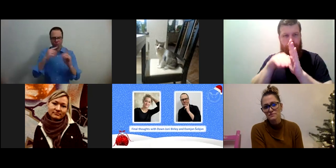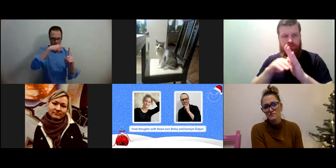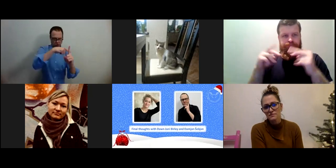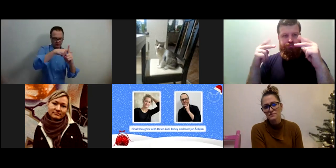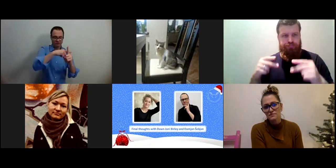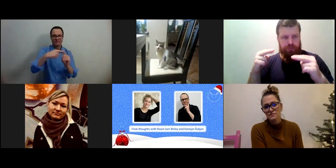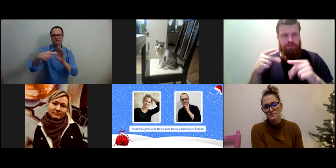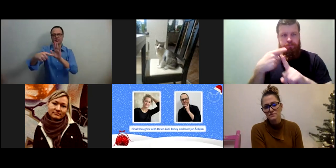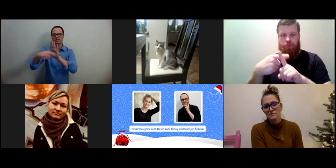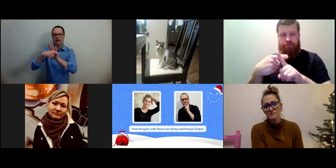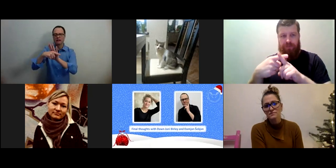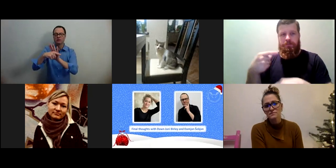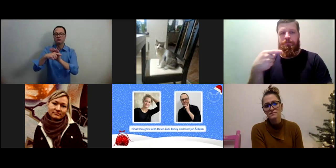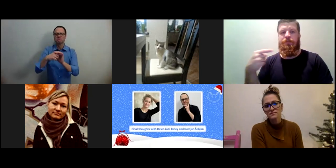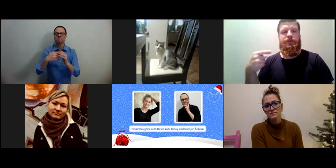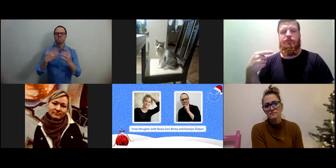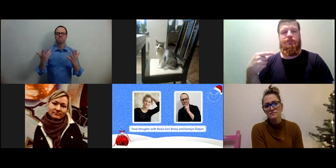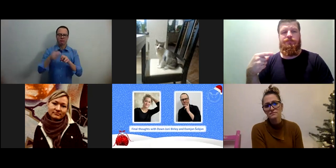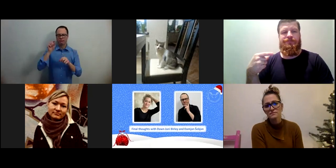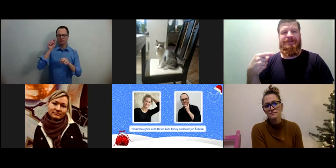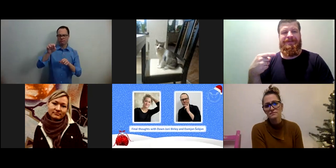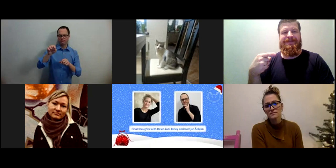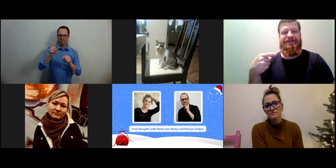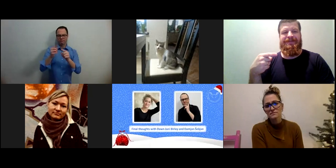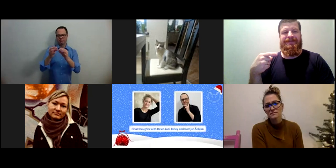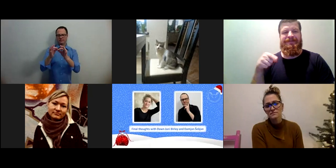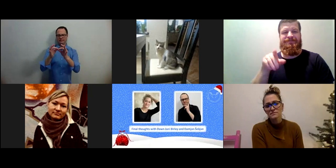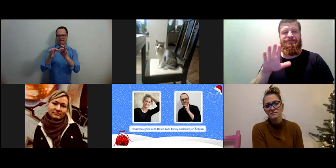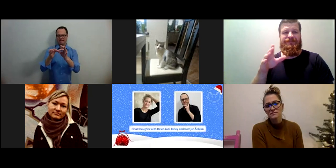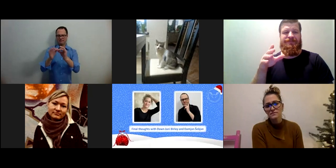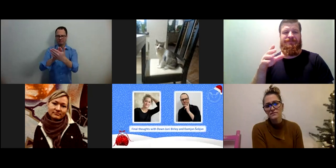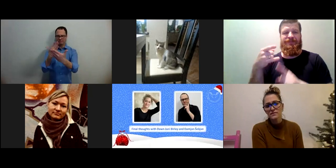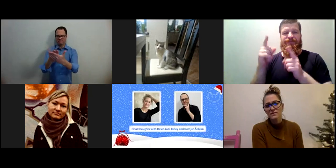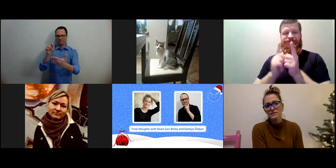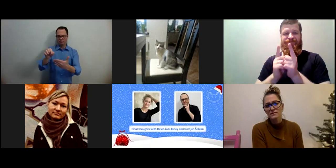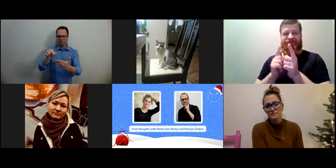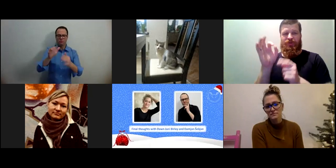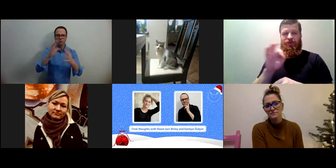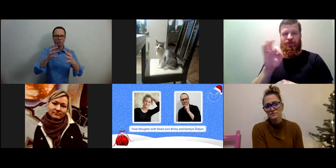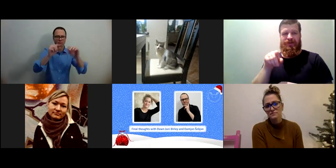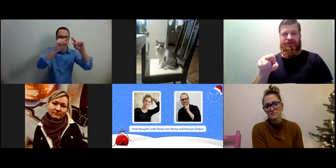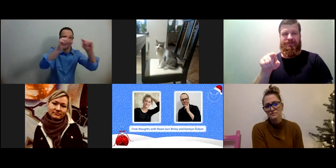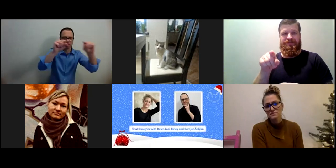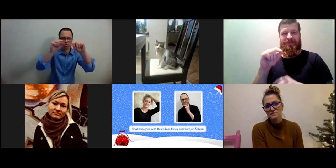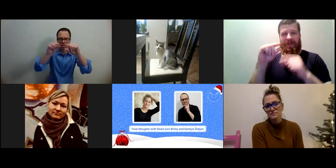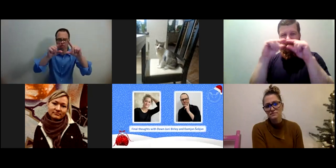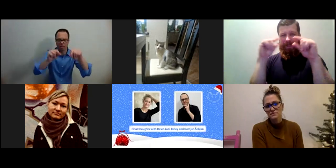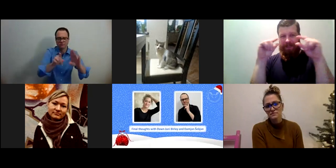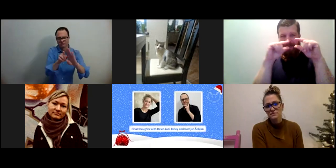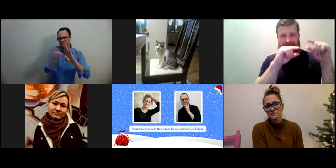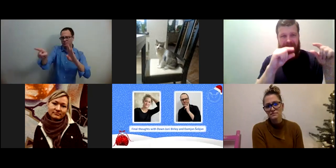technology that they've upgraded their program. That was very positive. What can be